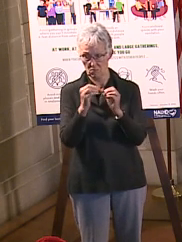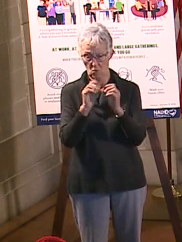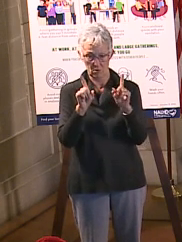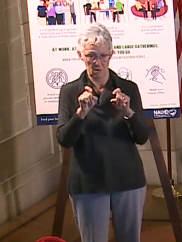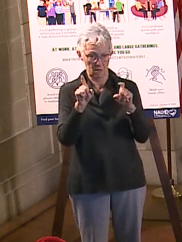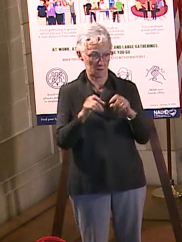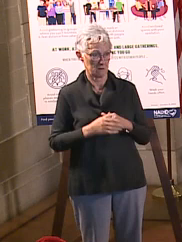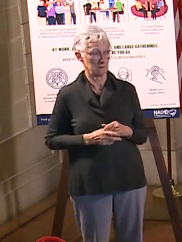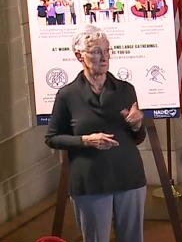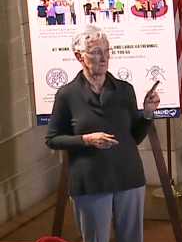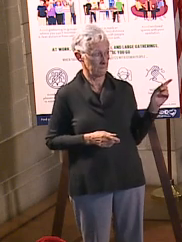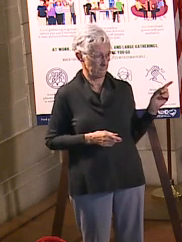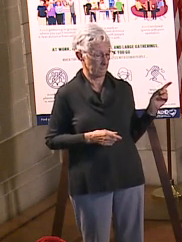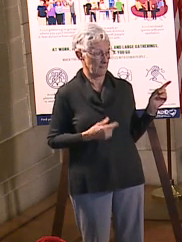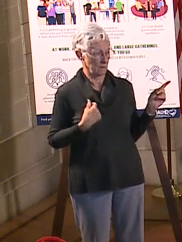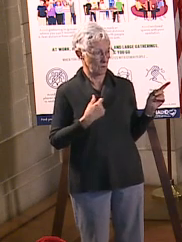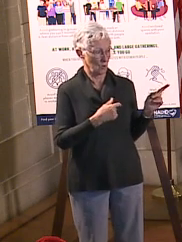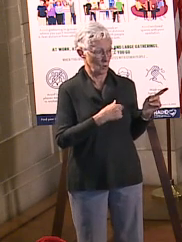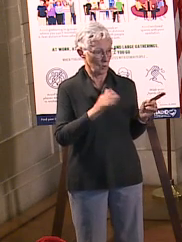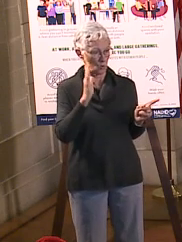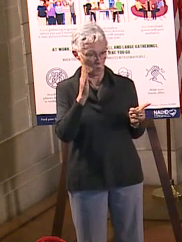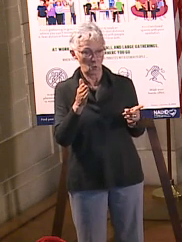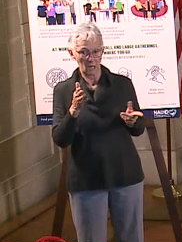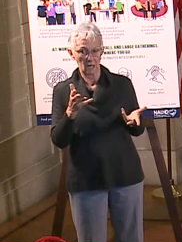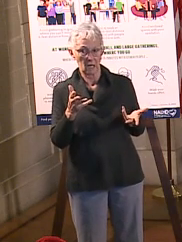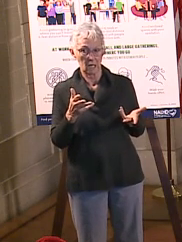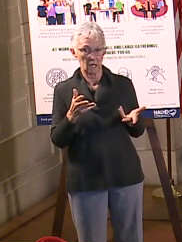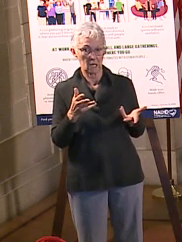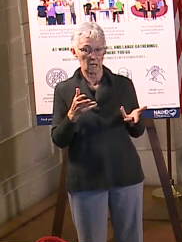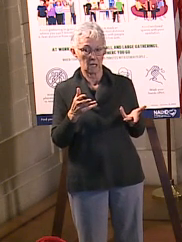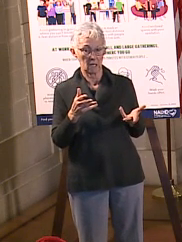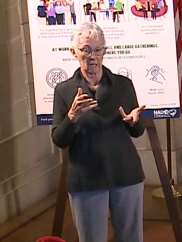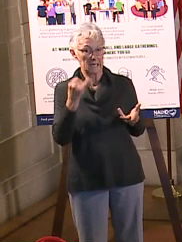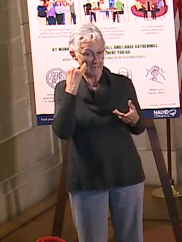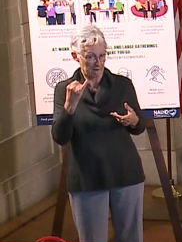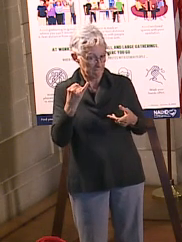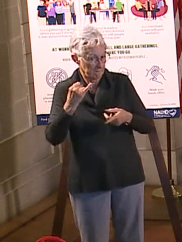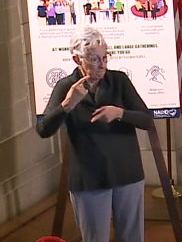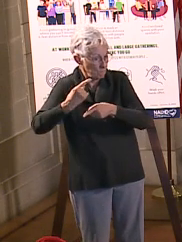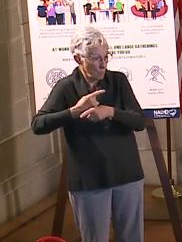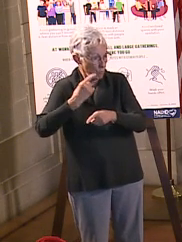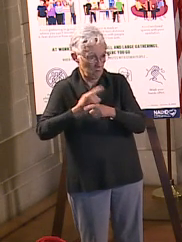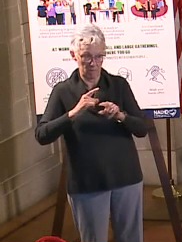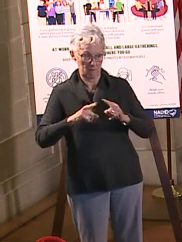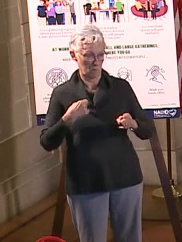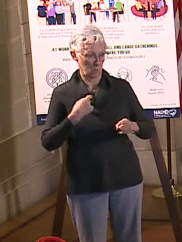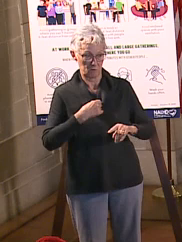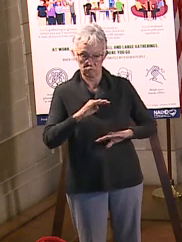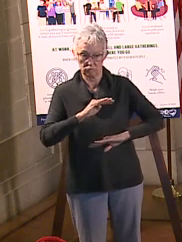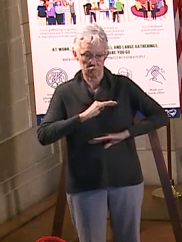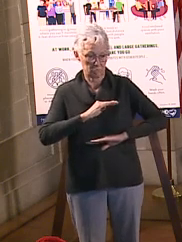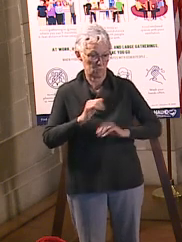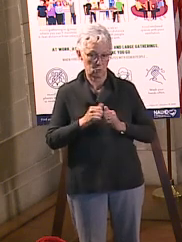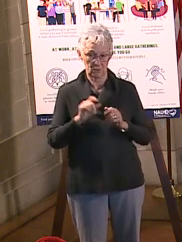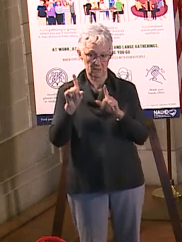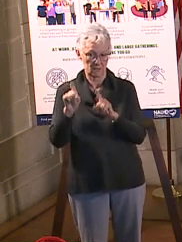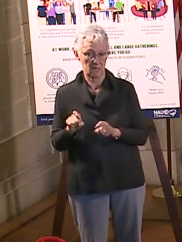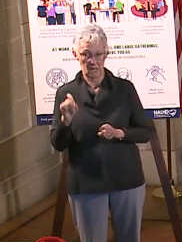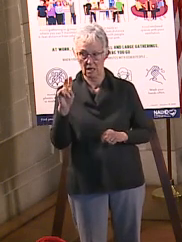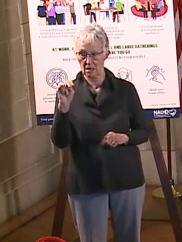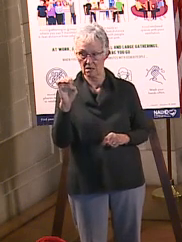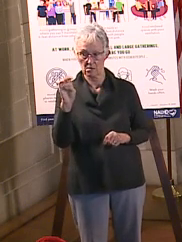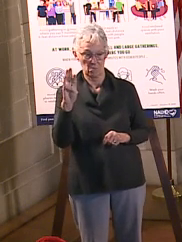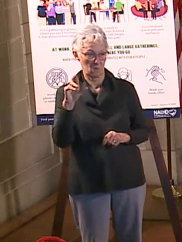opening up for bid? We'll certainly, take that step if it's appropriate down the road. But like I said, we're very pleased with Test Nebraska right now, and I might remind everybody we're still in